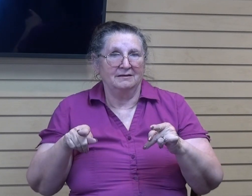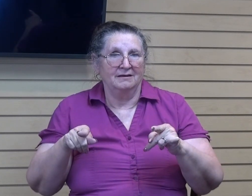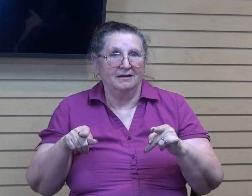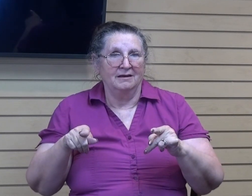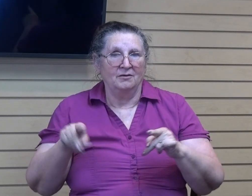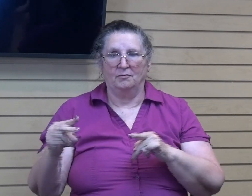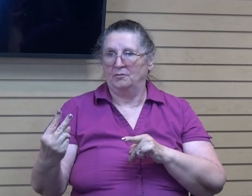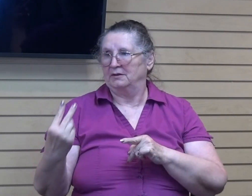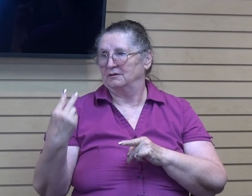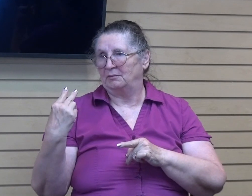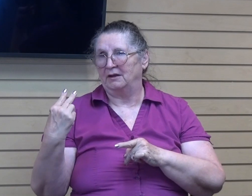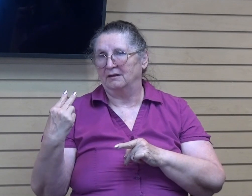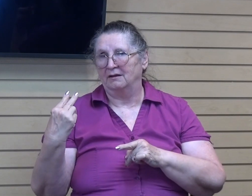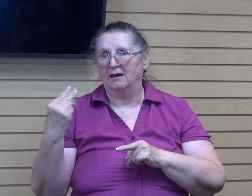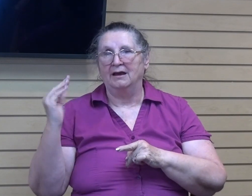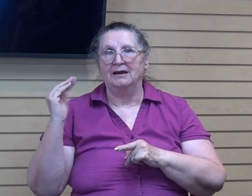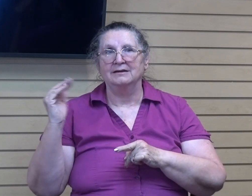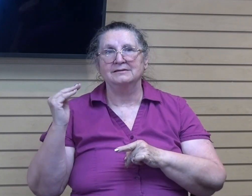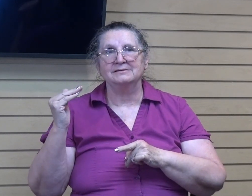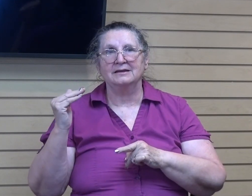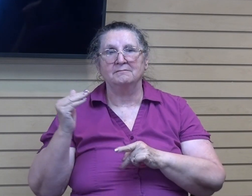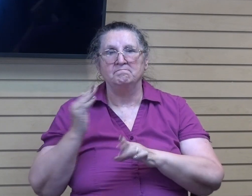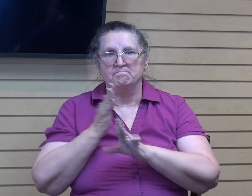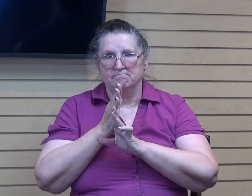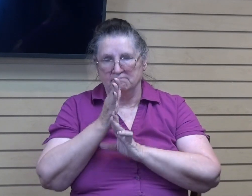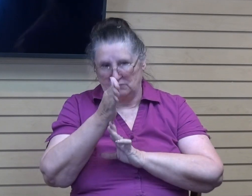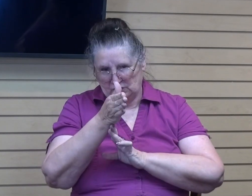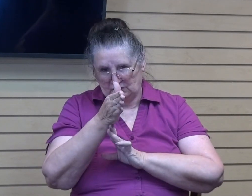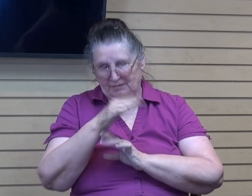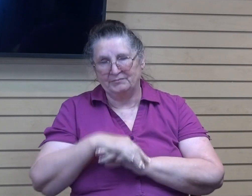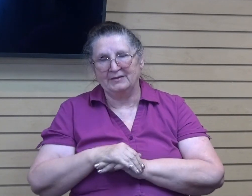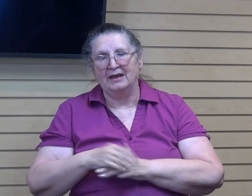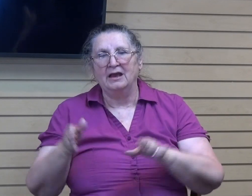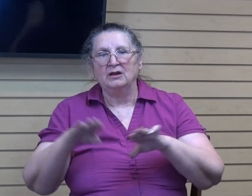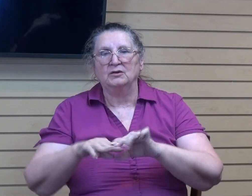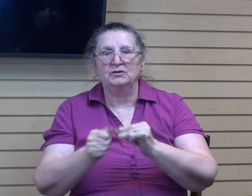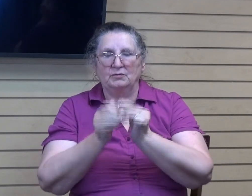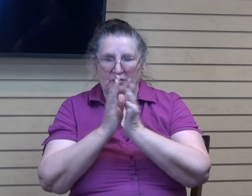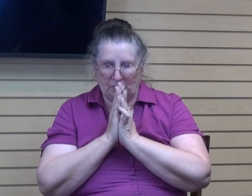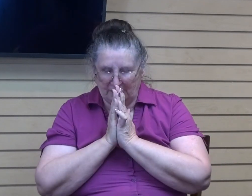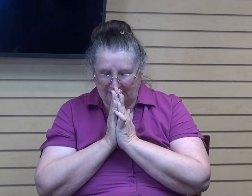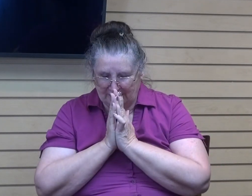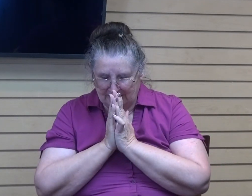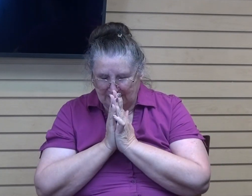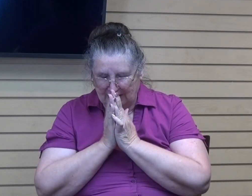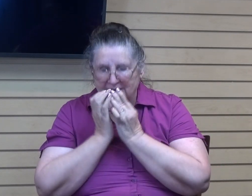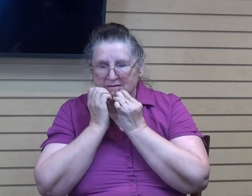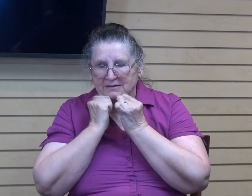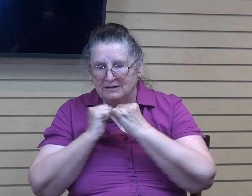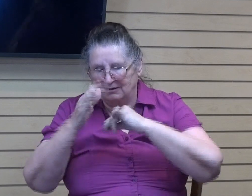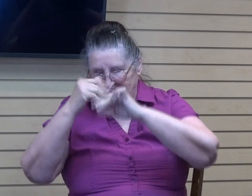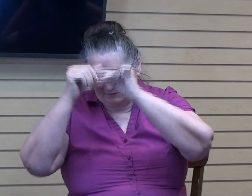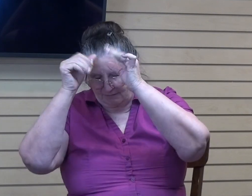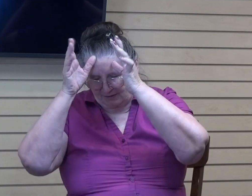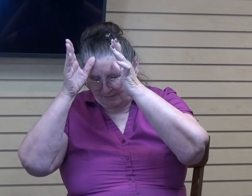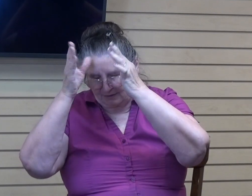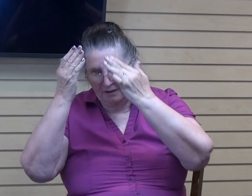backwards, it seems like our path is more straight. Let's close in prayer today. Dear Heavenly Father, I just know that there's so many of us that